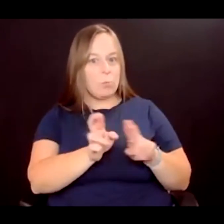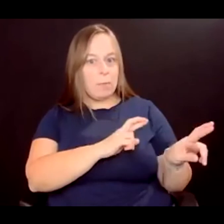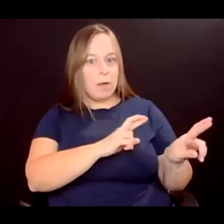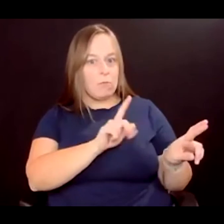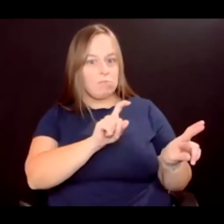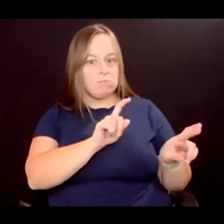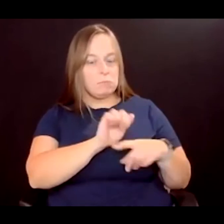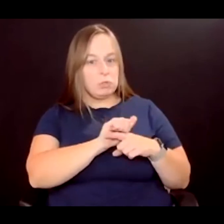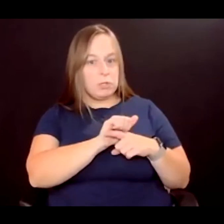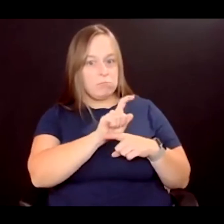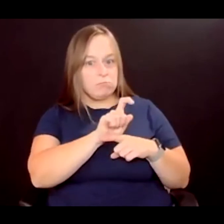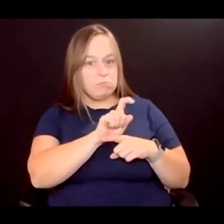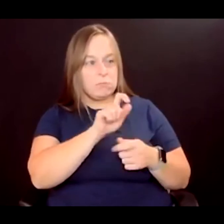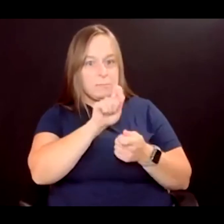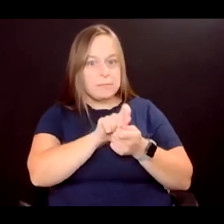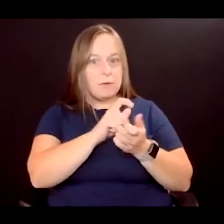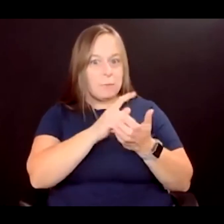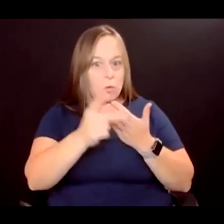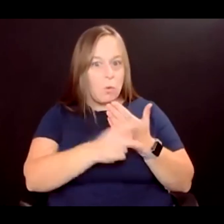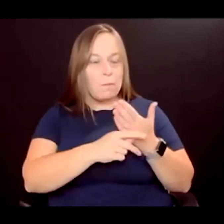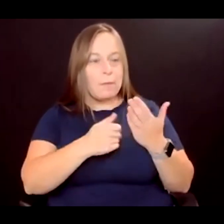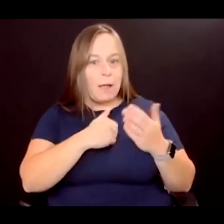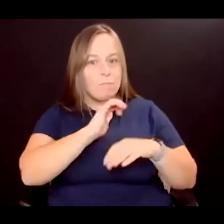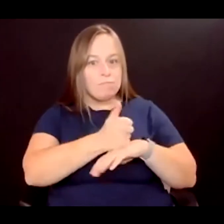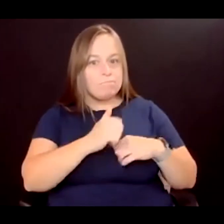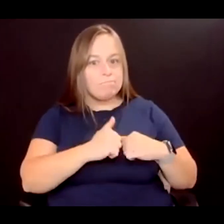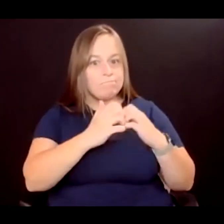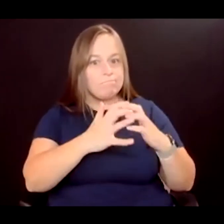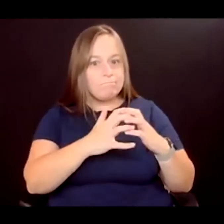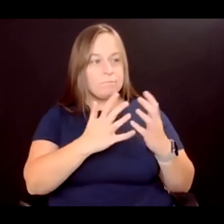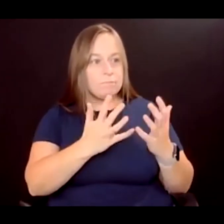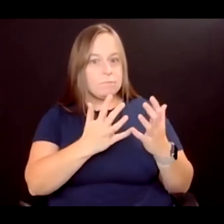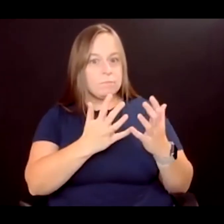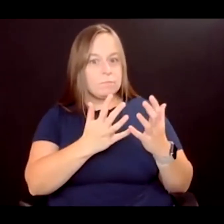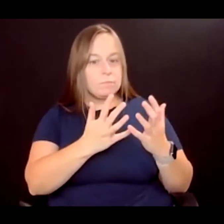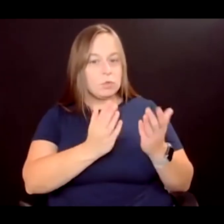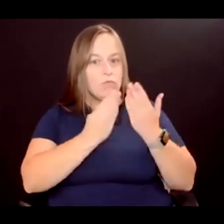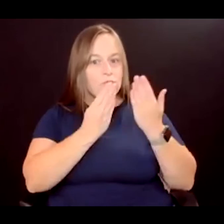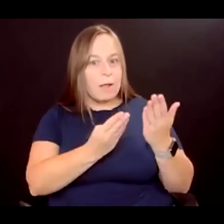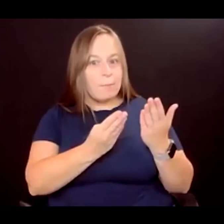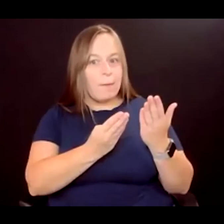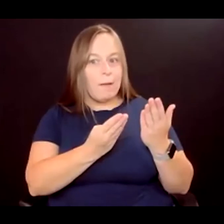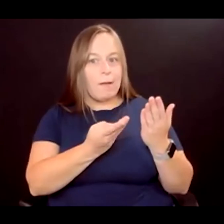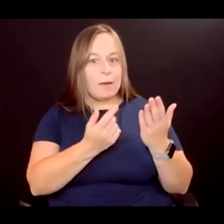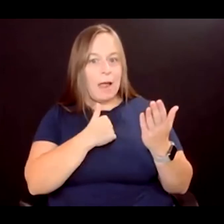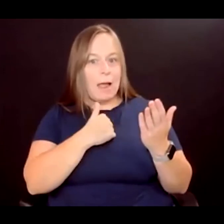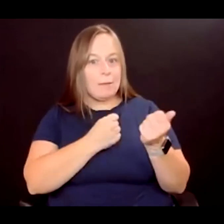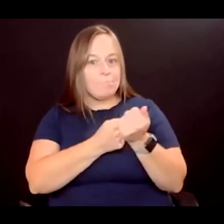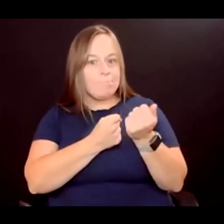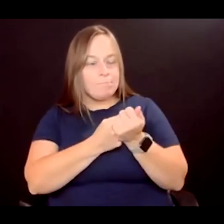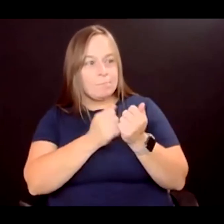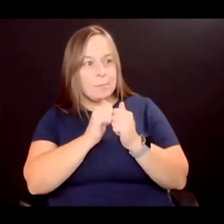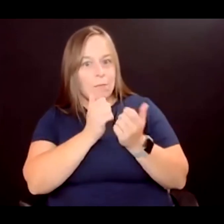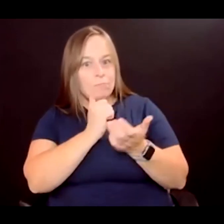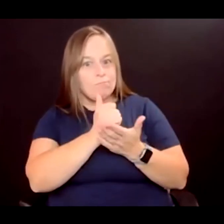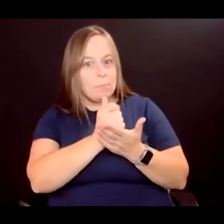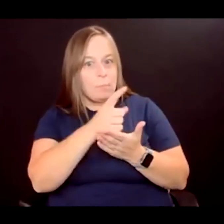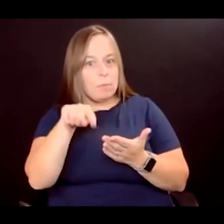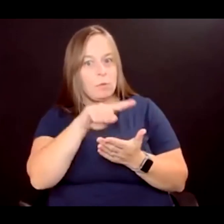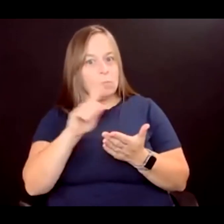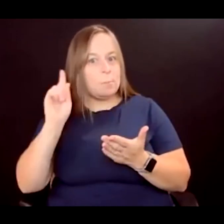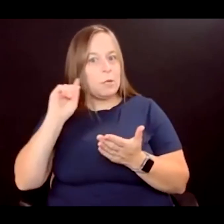know, you know, you probably can't give a comprehensive answer, but I think that I'm not really sure about, as far